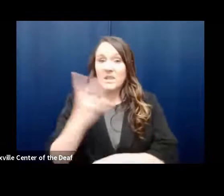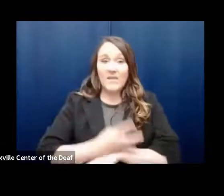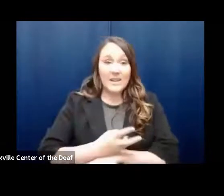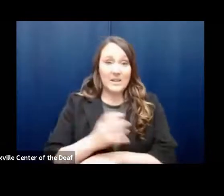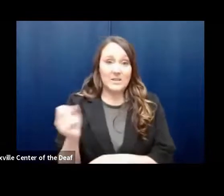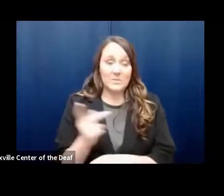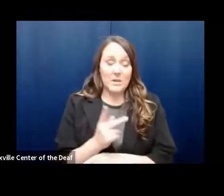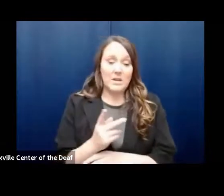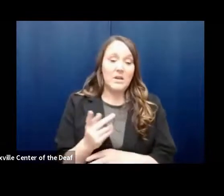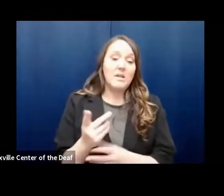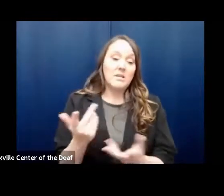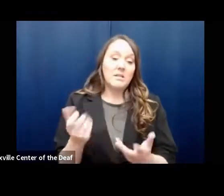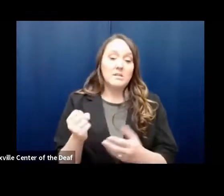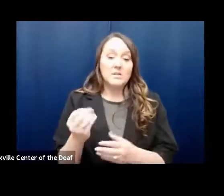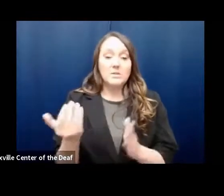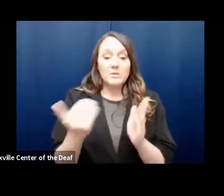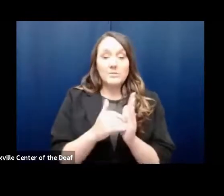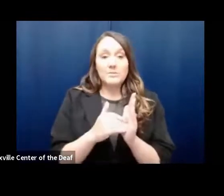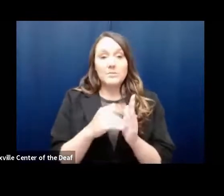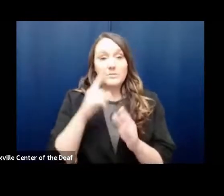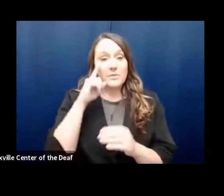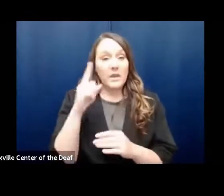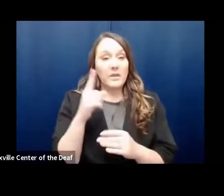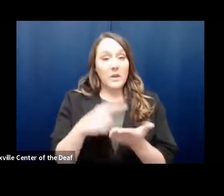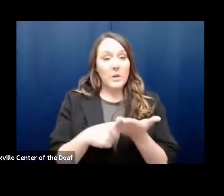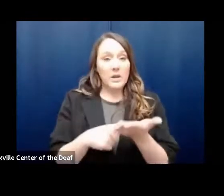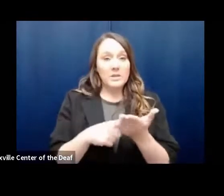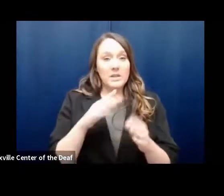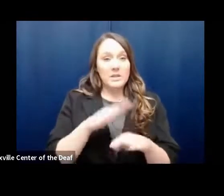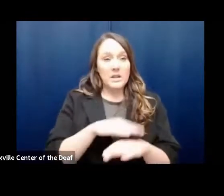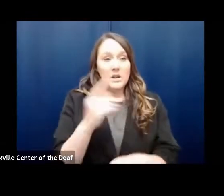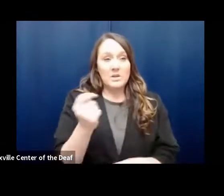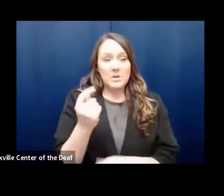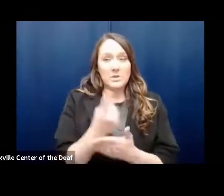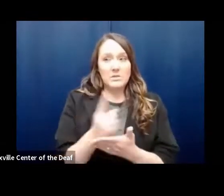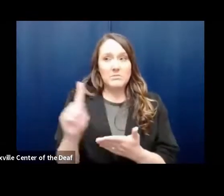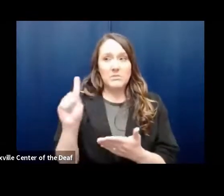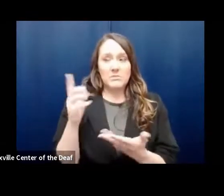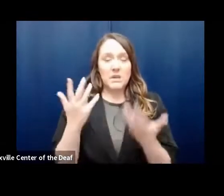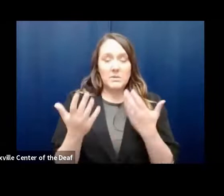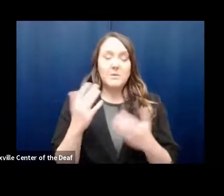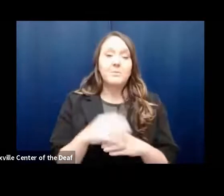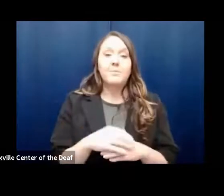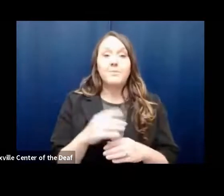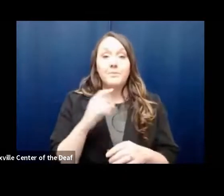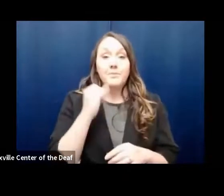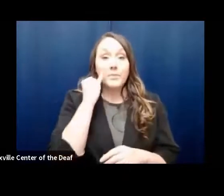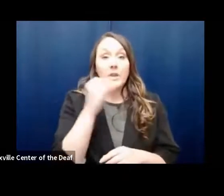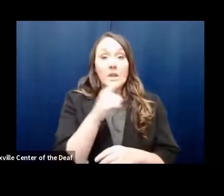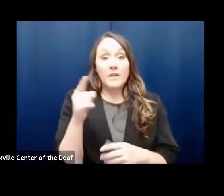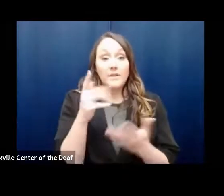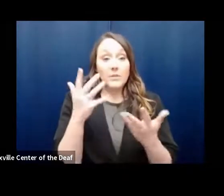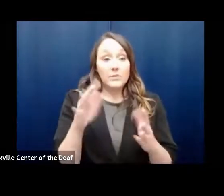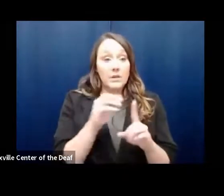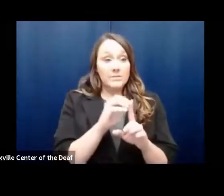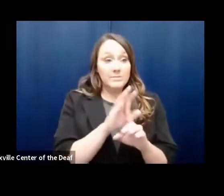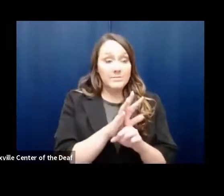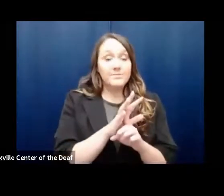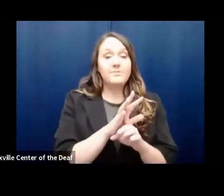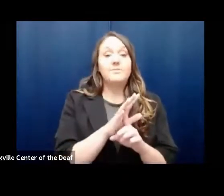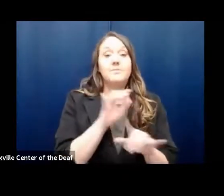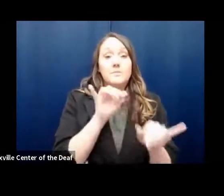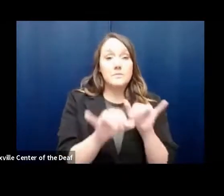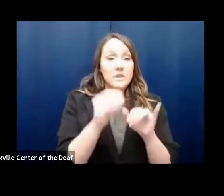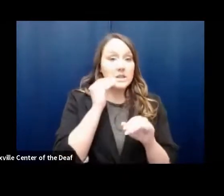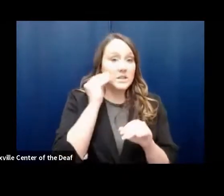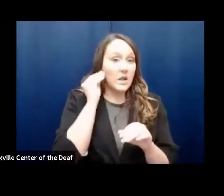back. So again, I think we talked about this Tuesday or maybe last week. Is if you have been exposed, and stay home.